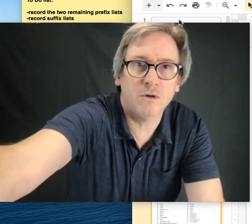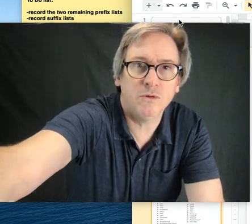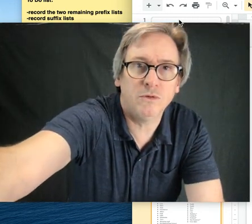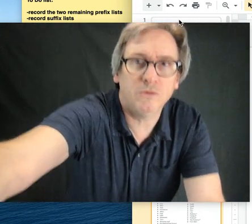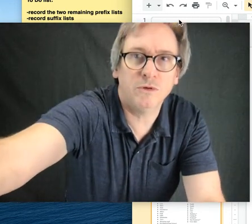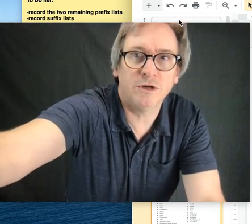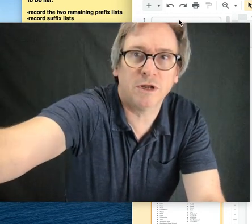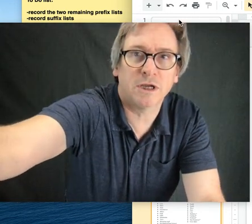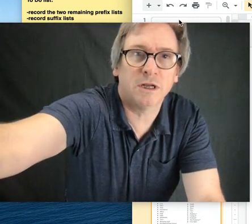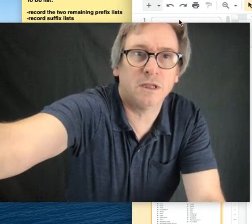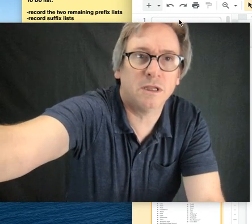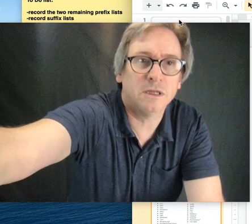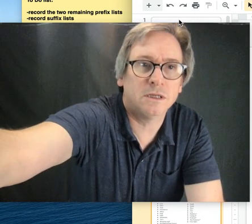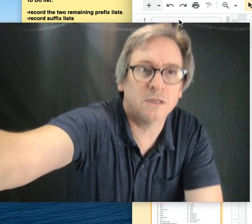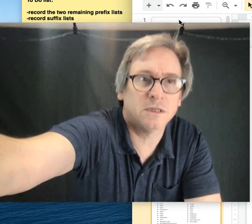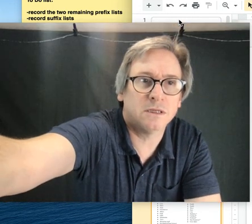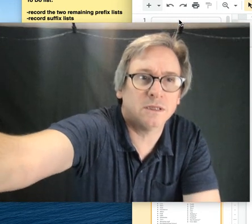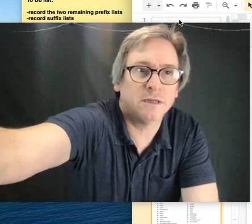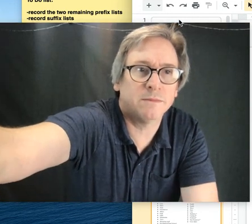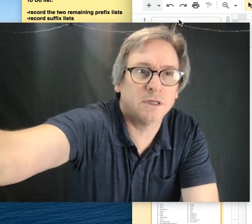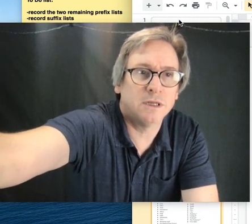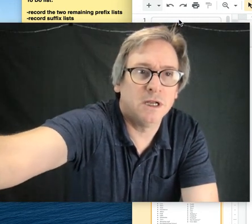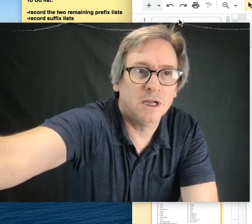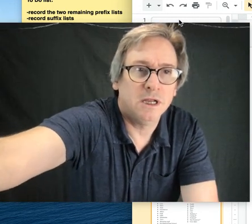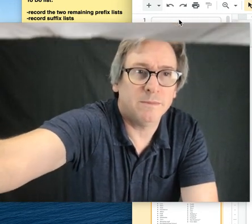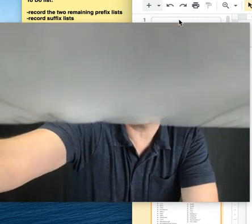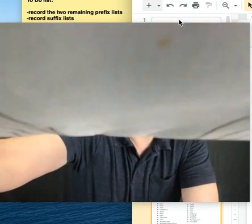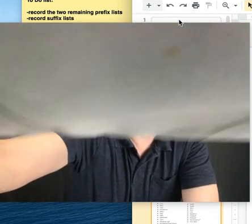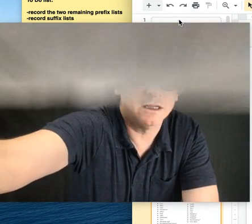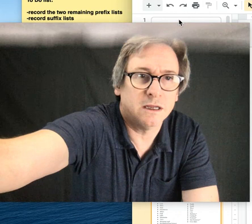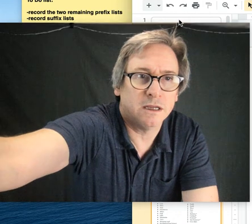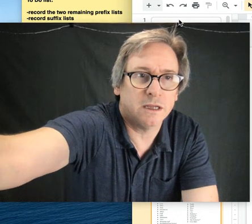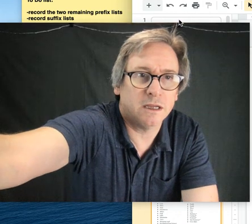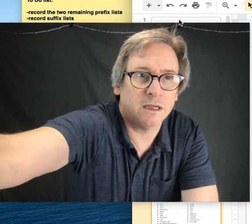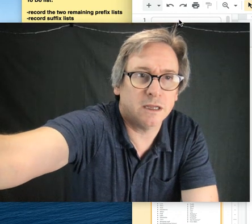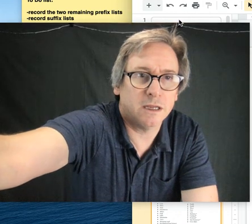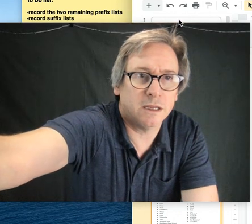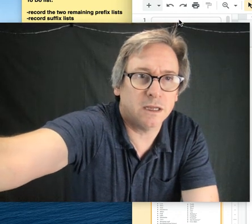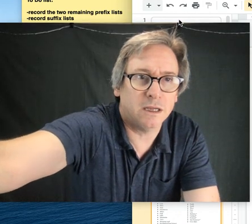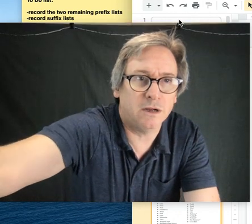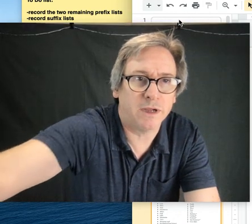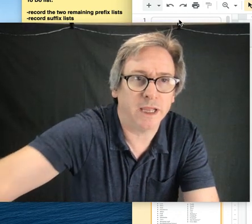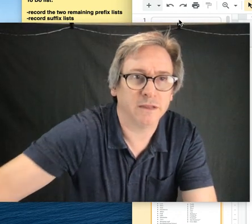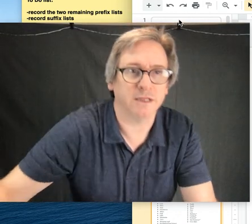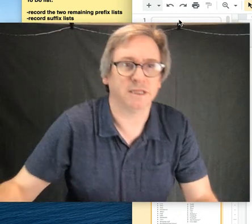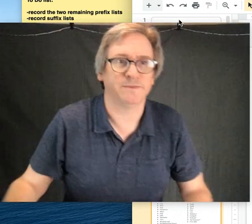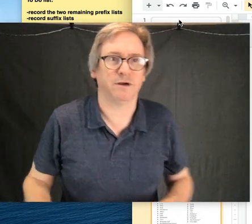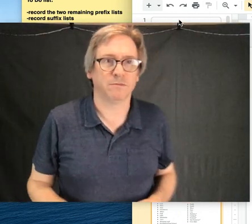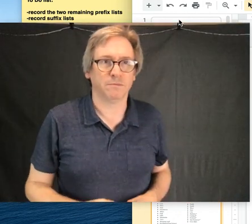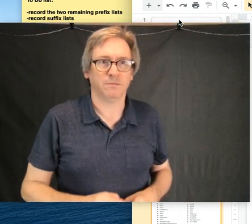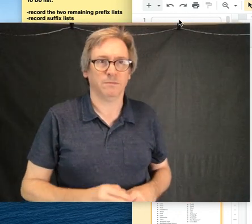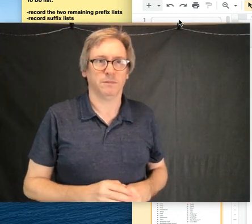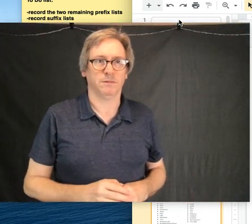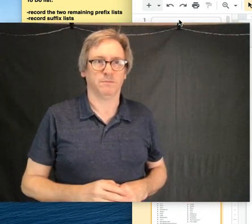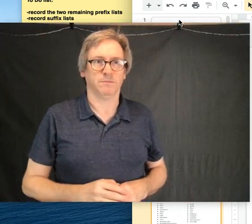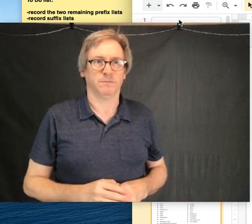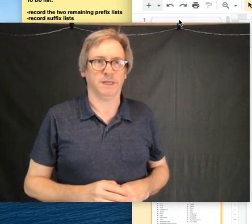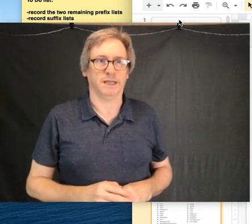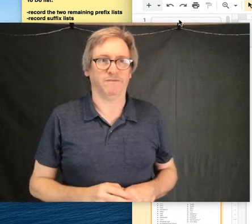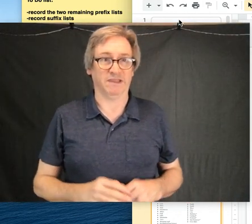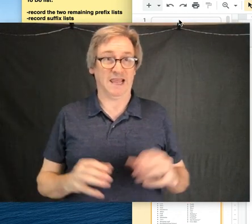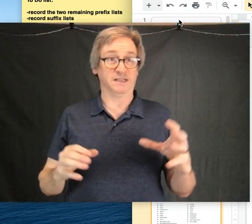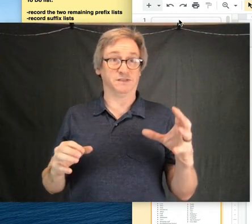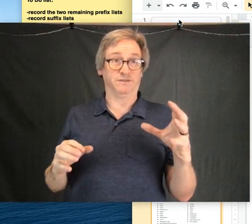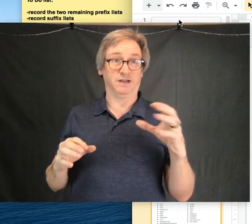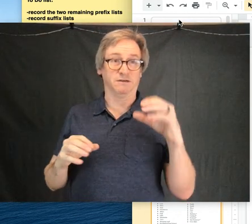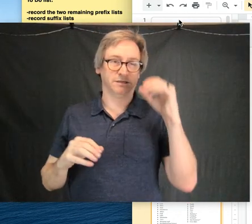So you're not going to. I'm getting. Okay, I think that's better. Getting